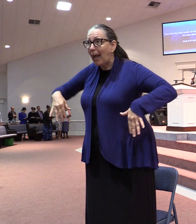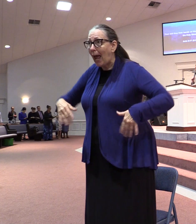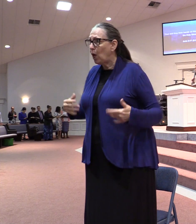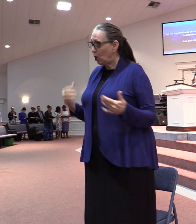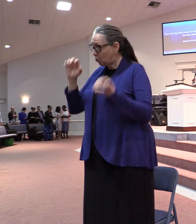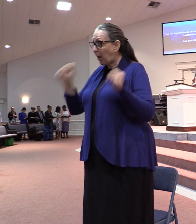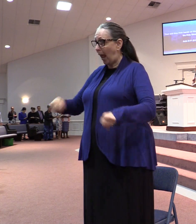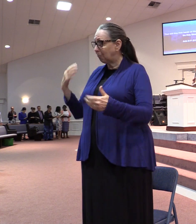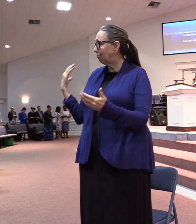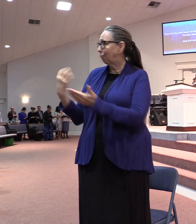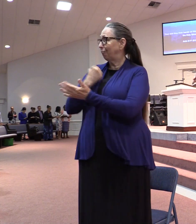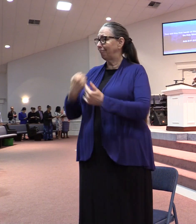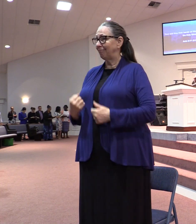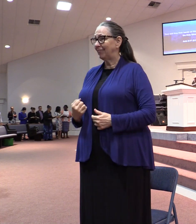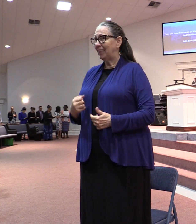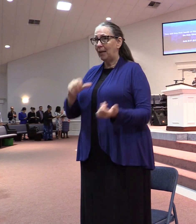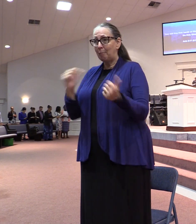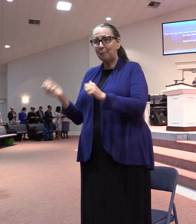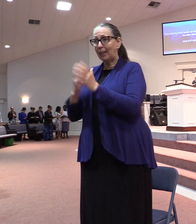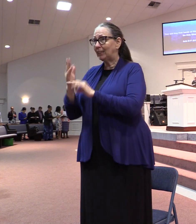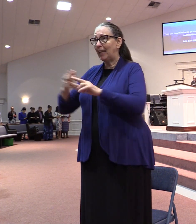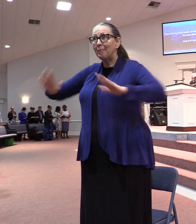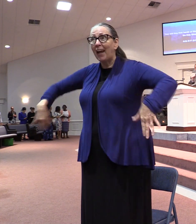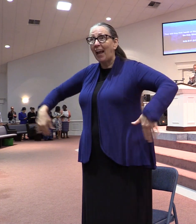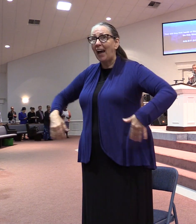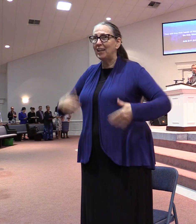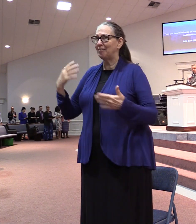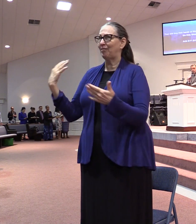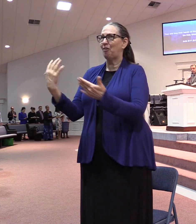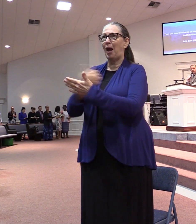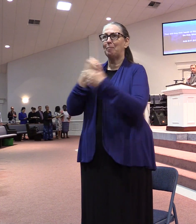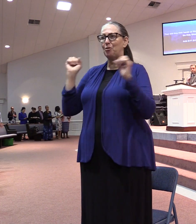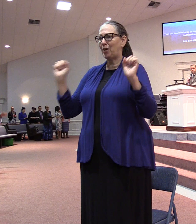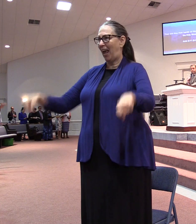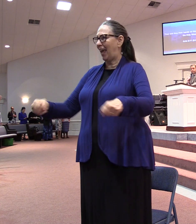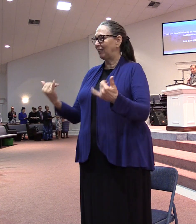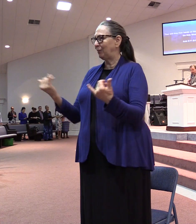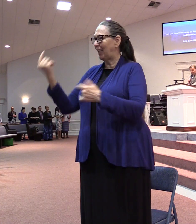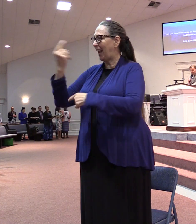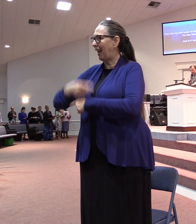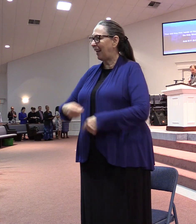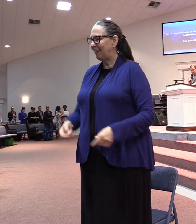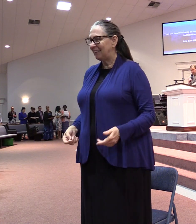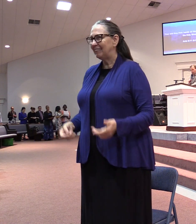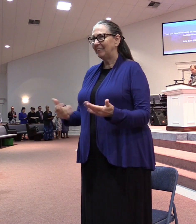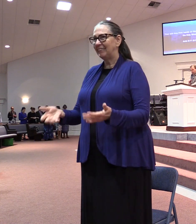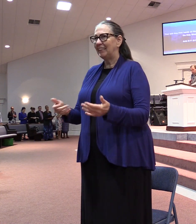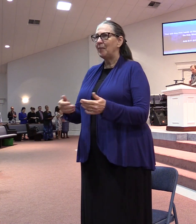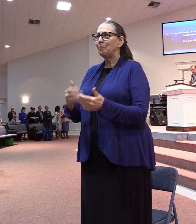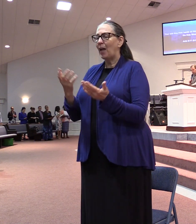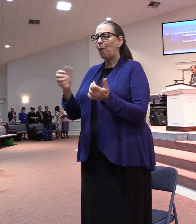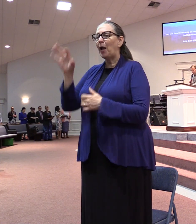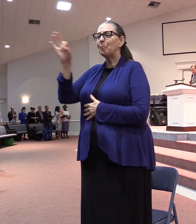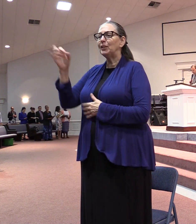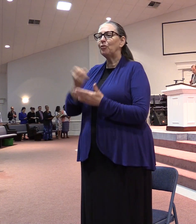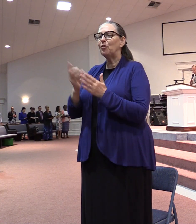Ghost. Amen. If you've never been baptized in Jesus' name, you can be baptized in Jesus' name. Amen. And I want to preach